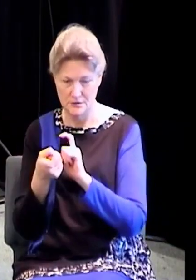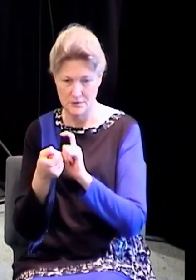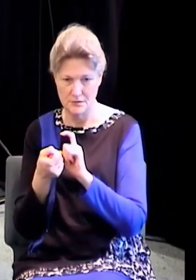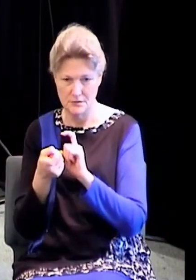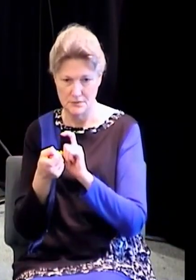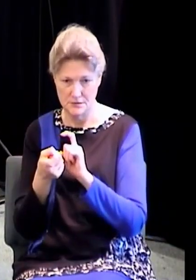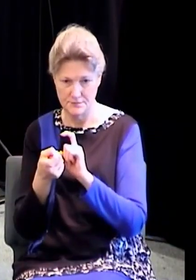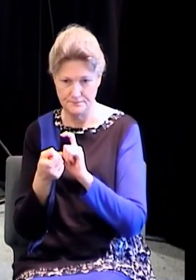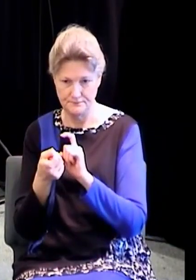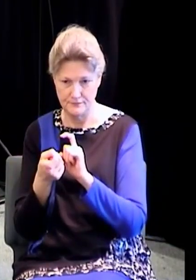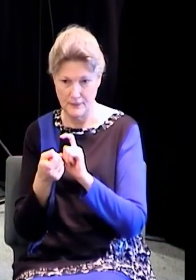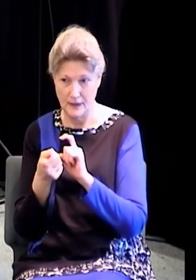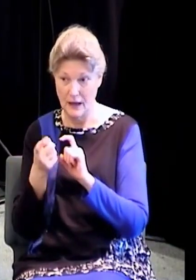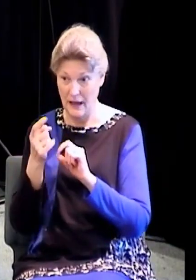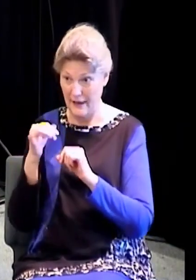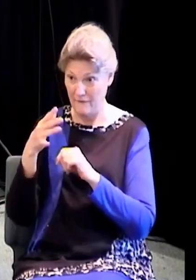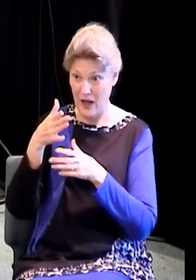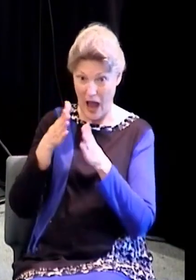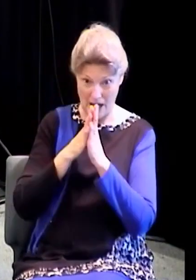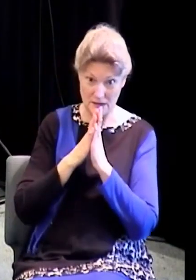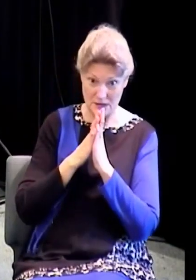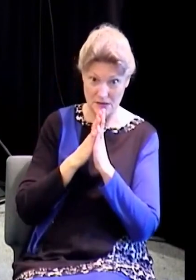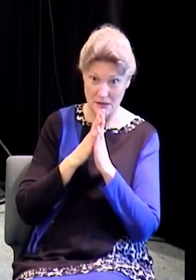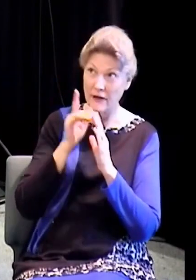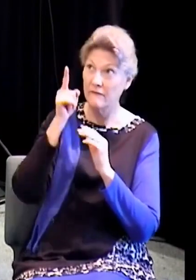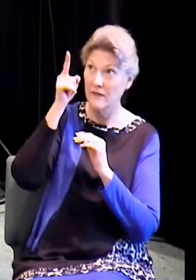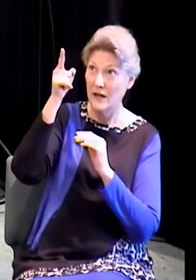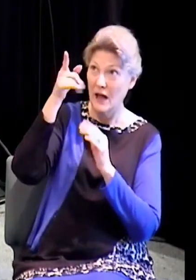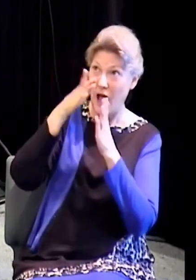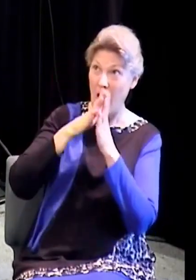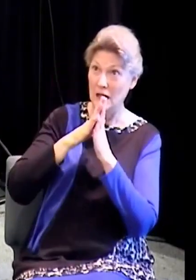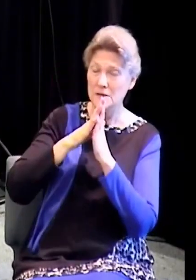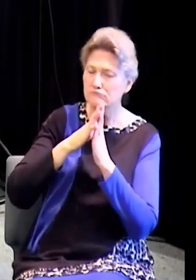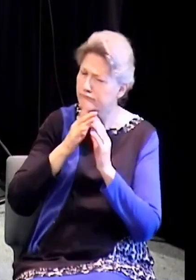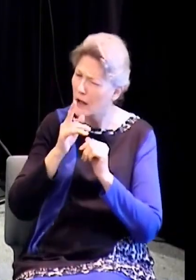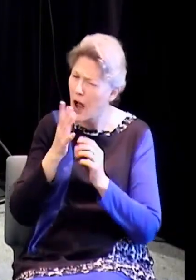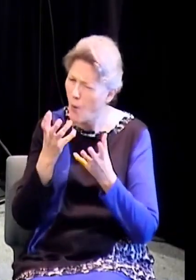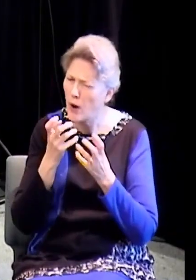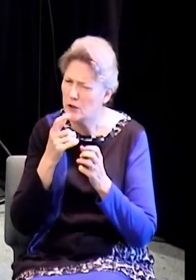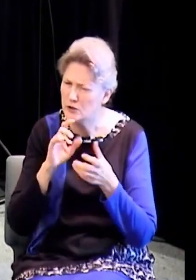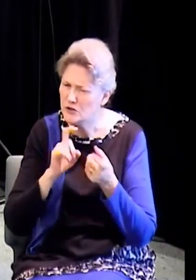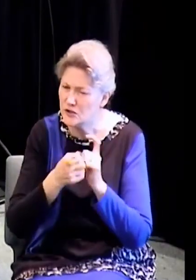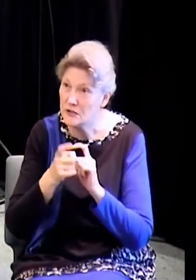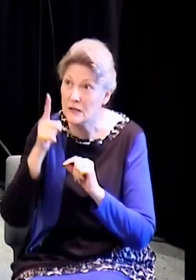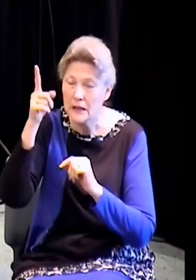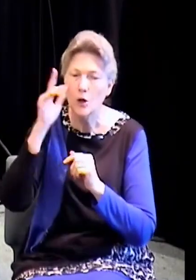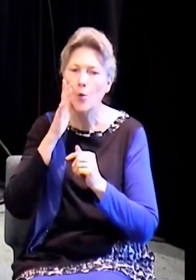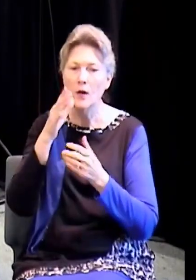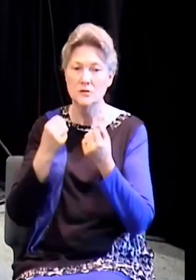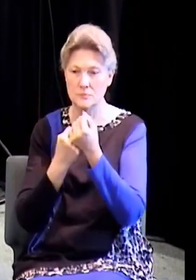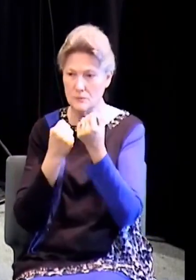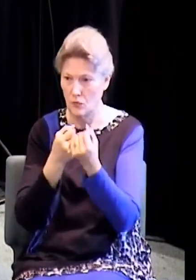to do. He, if he asks us to do something, then he knows that he's going to give us what we need. But he said this